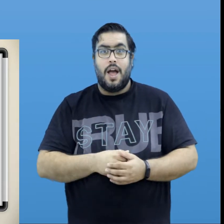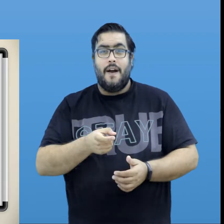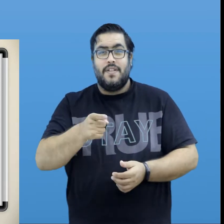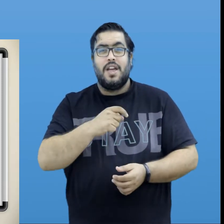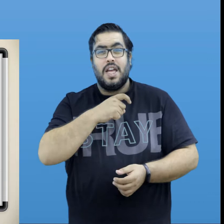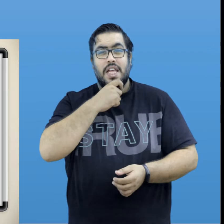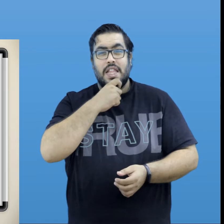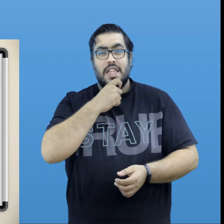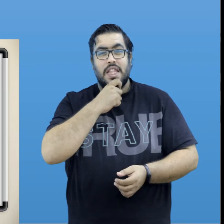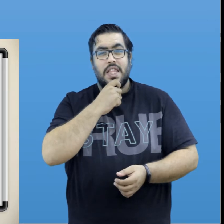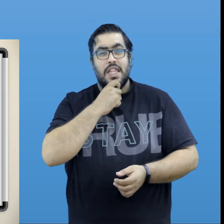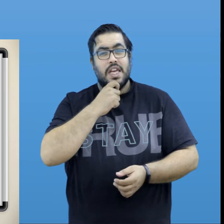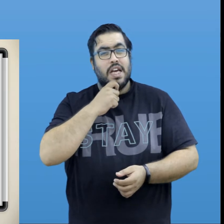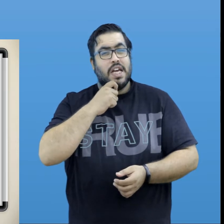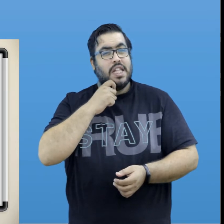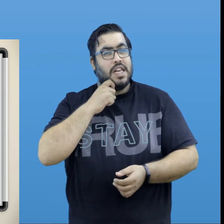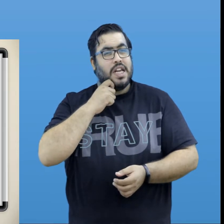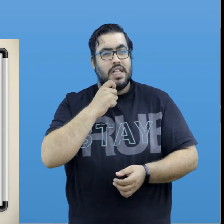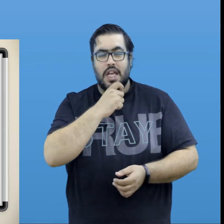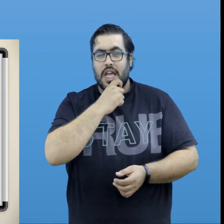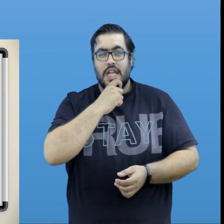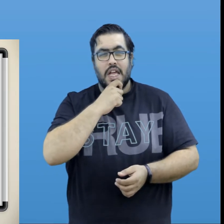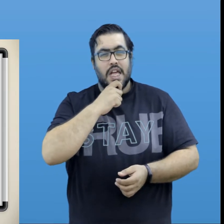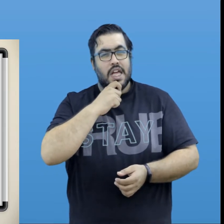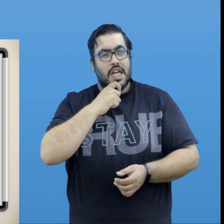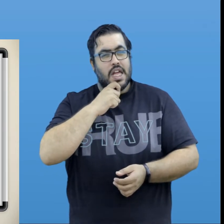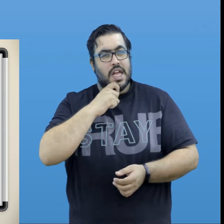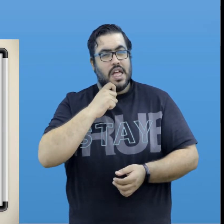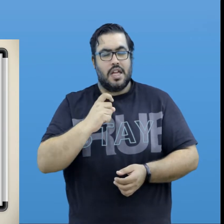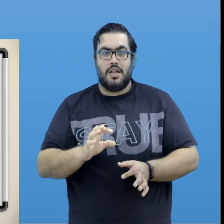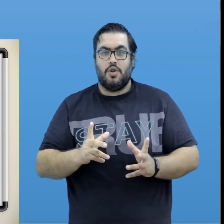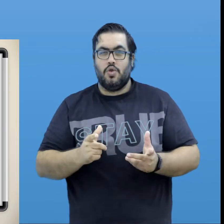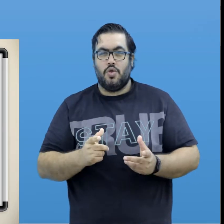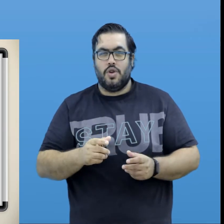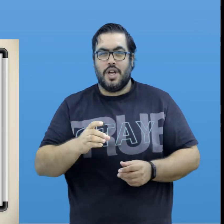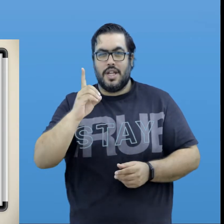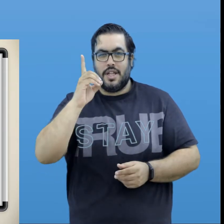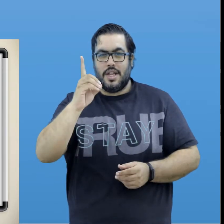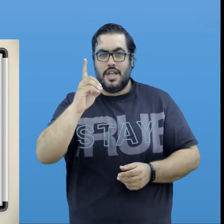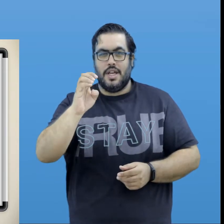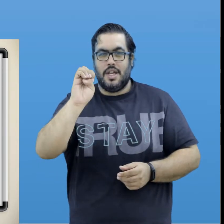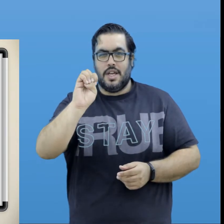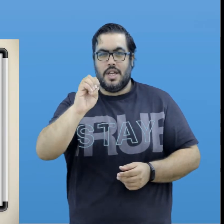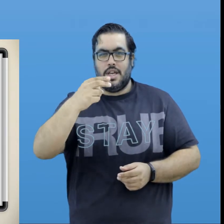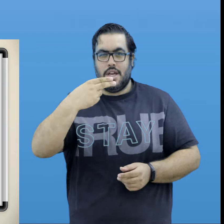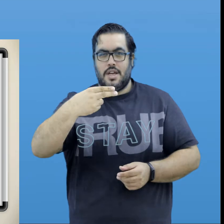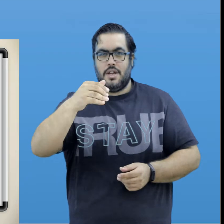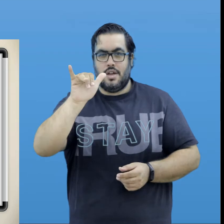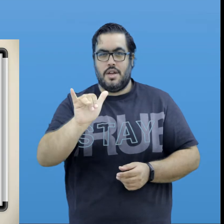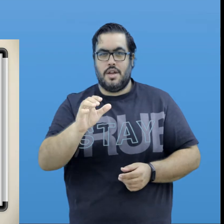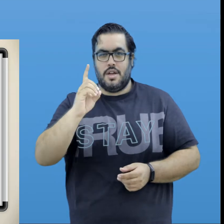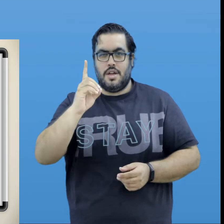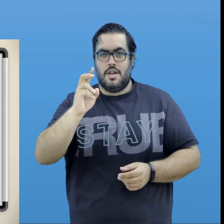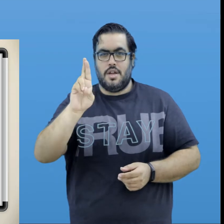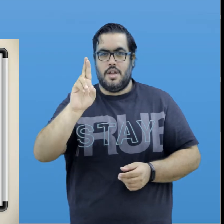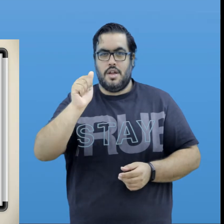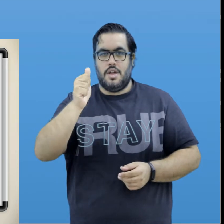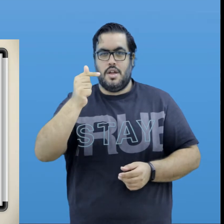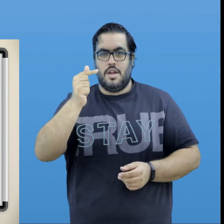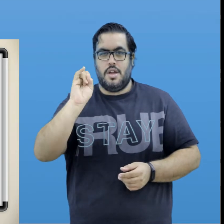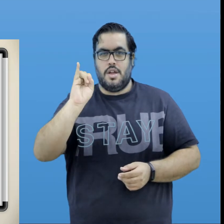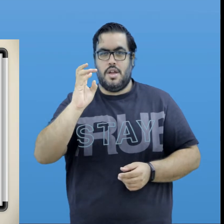to the question. Here is the summary rubric. These are the things that you have to pay in mind or pay attention to and keep in